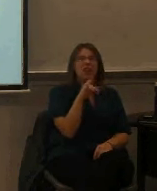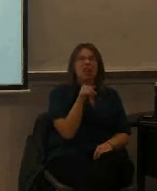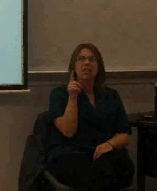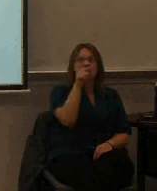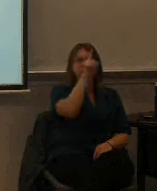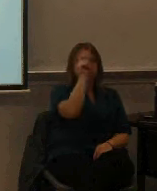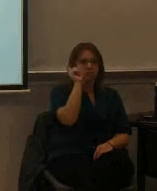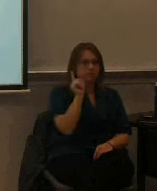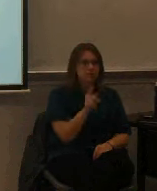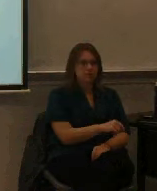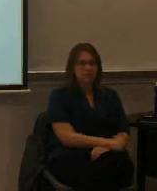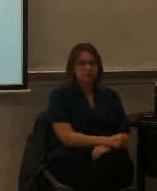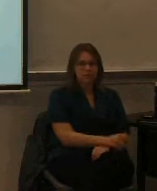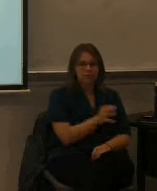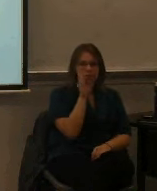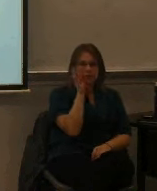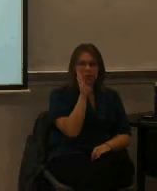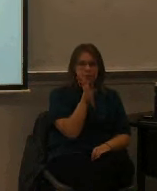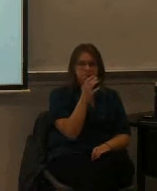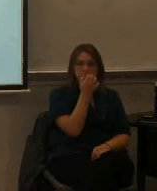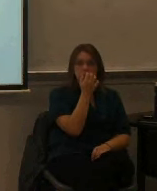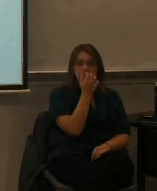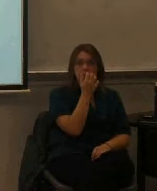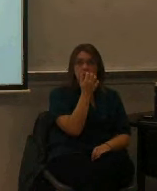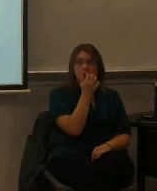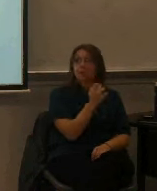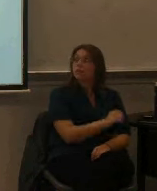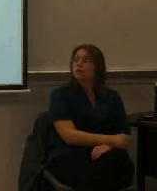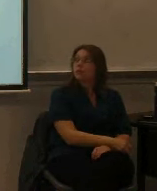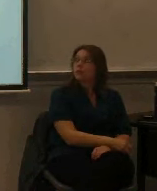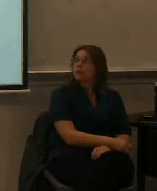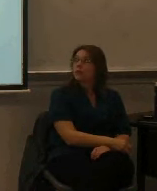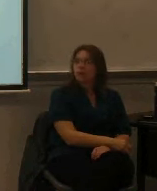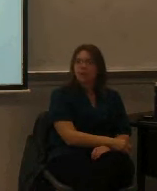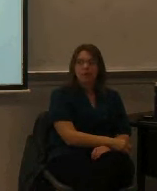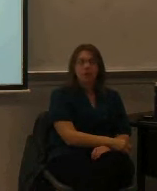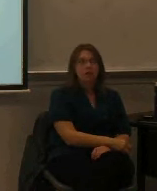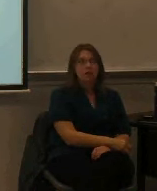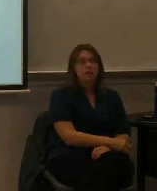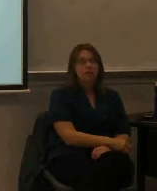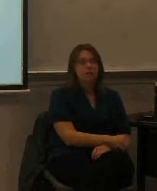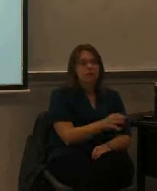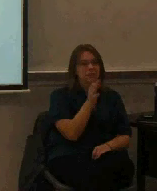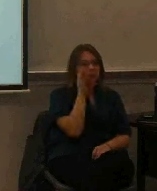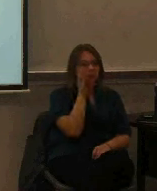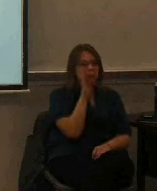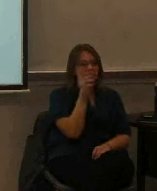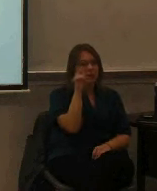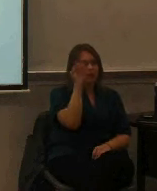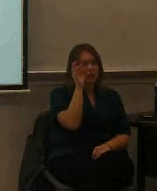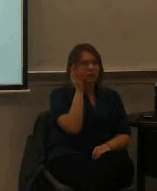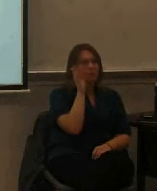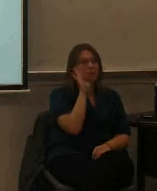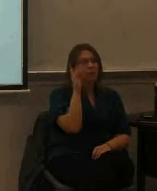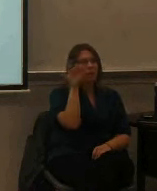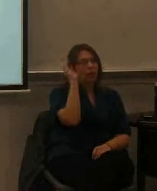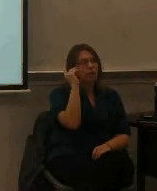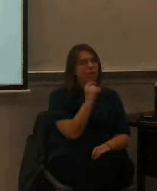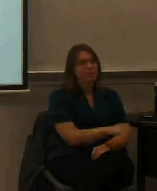here. It's a bee. Huh? It's a bee. It's a bee. It's a bee.